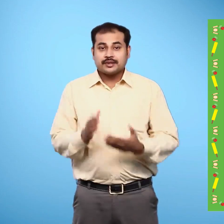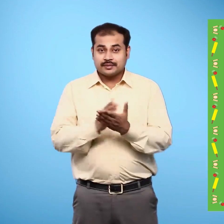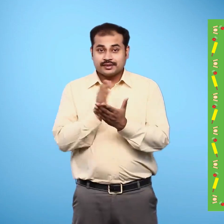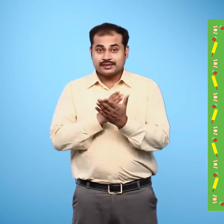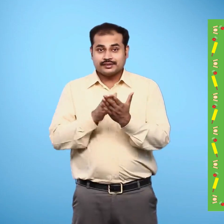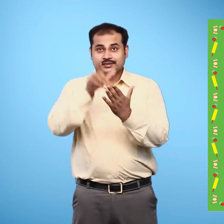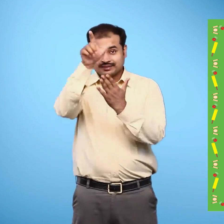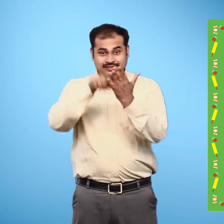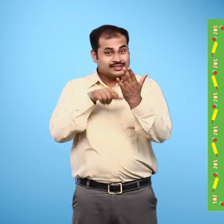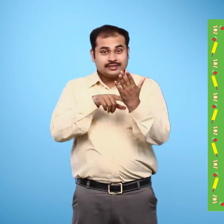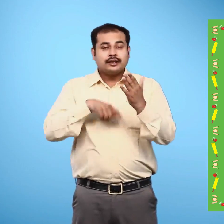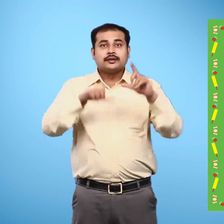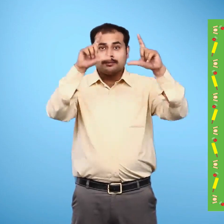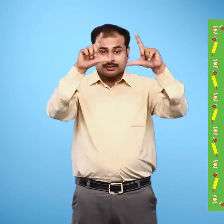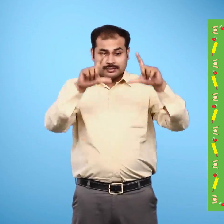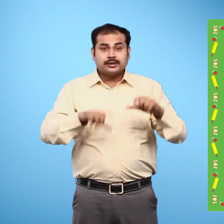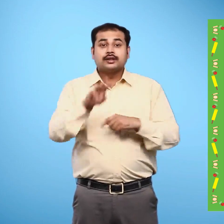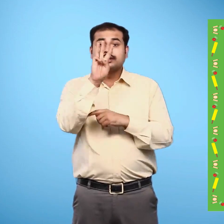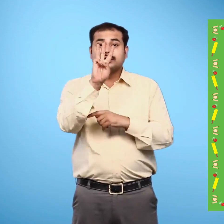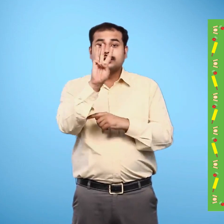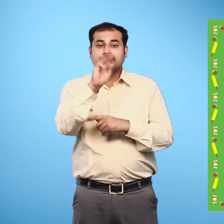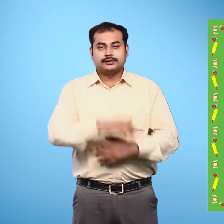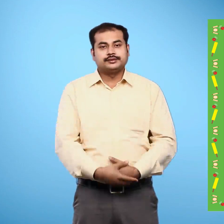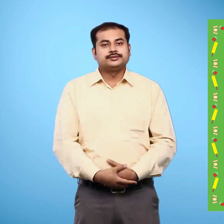This page has 3 pictures.